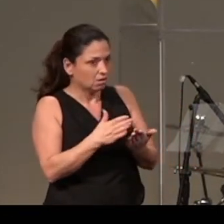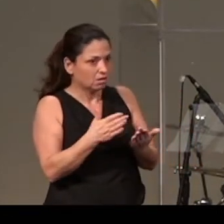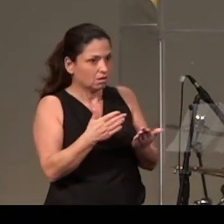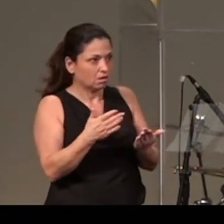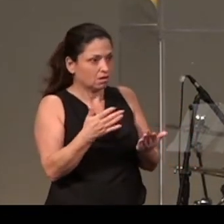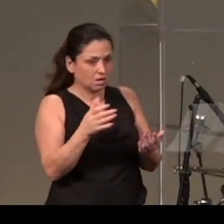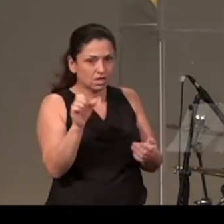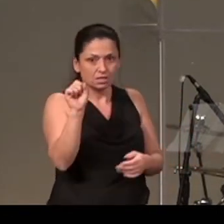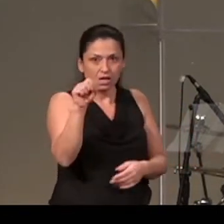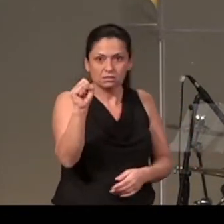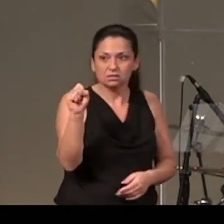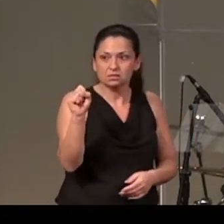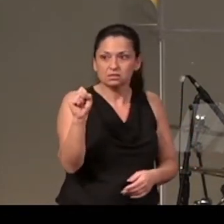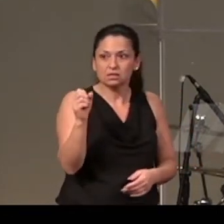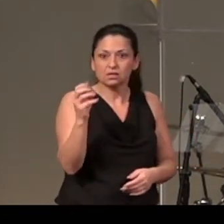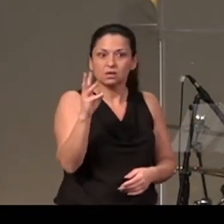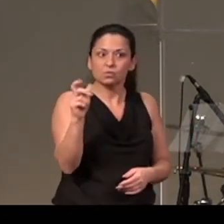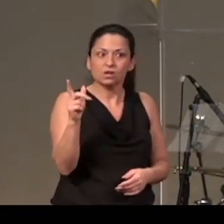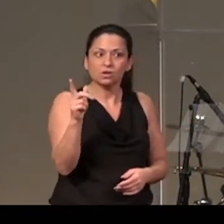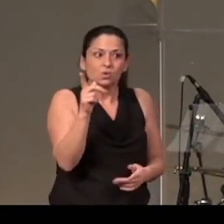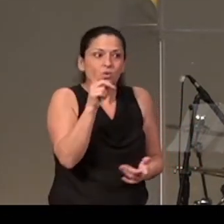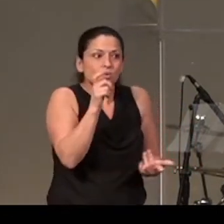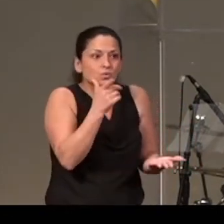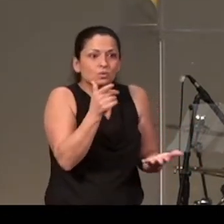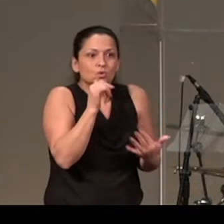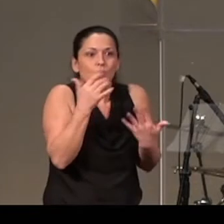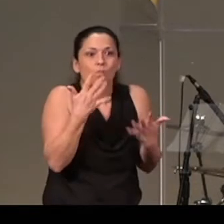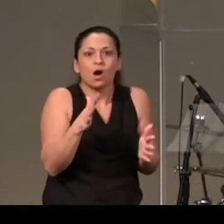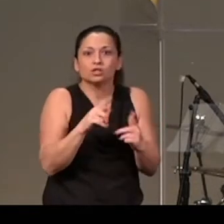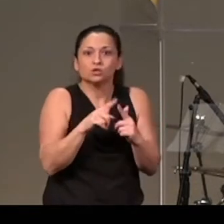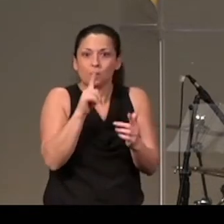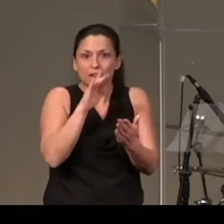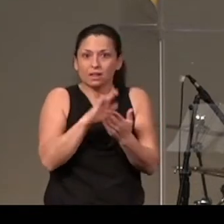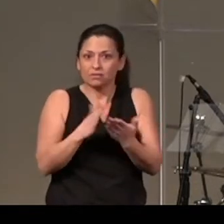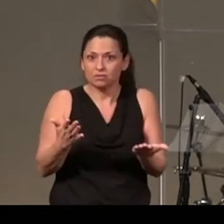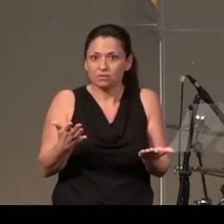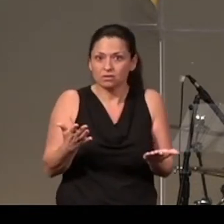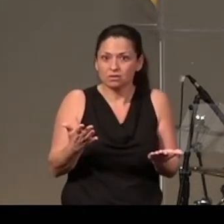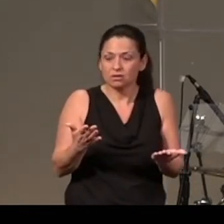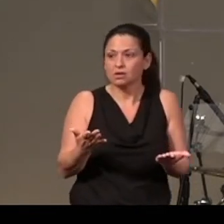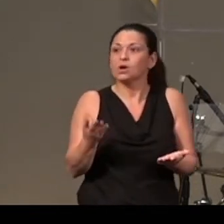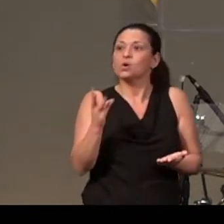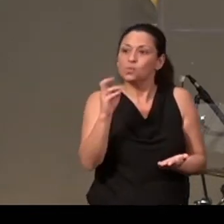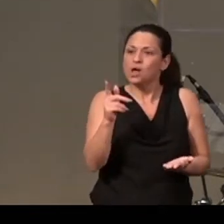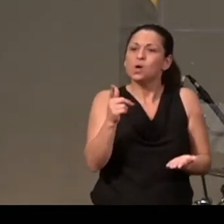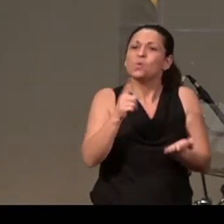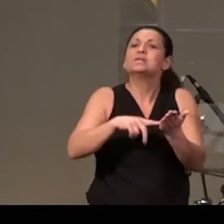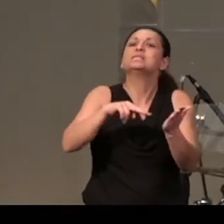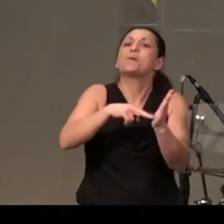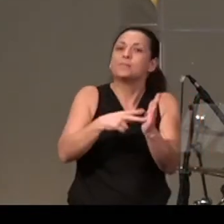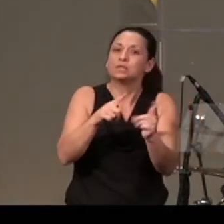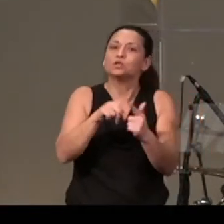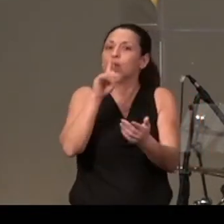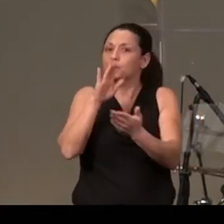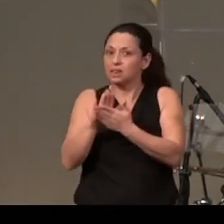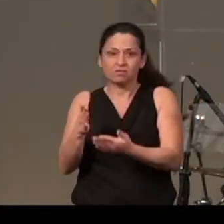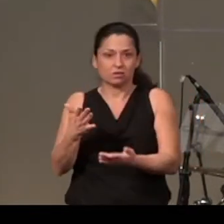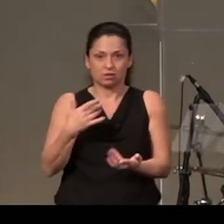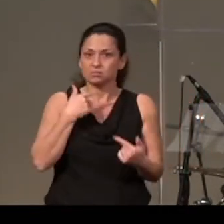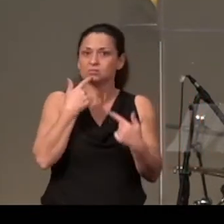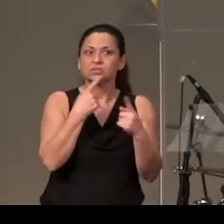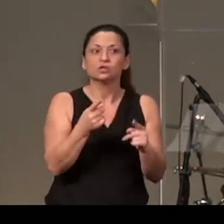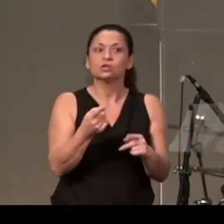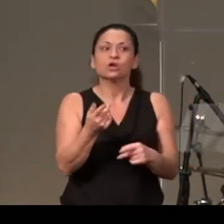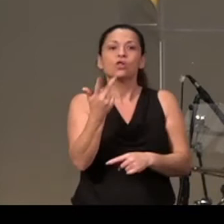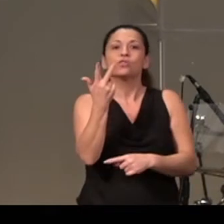Who wouldn't? Oh, so what does it mean to believe? Listen, believing in Jesus, there's